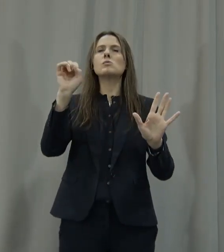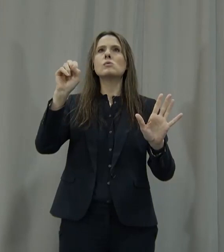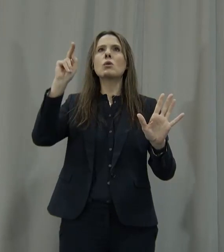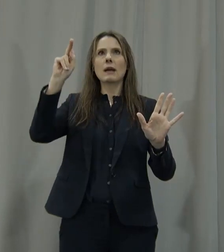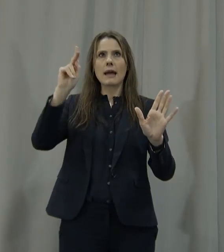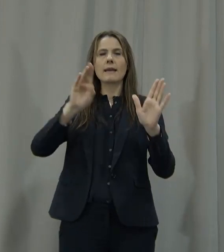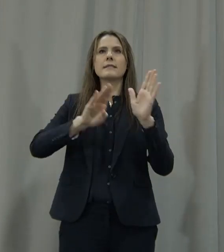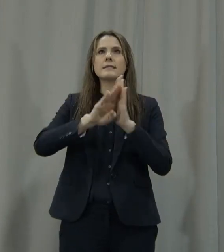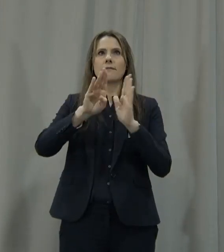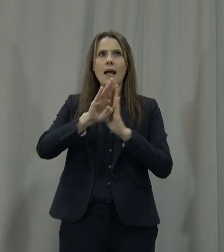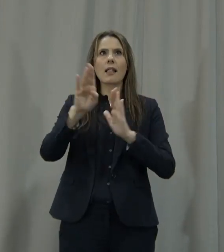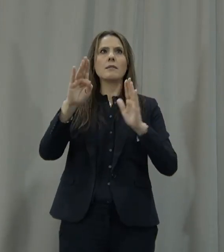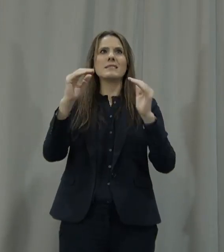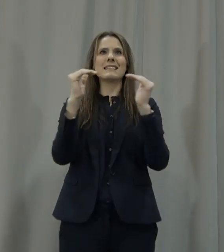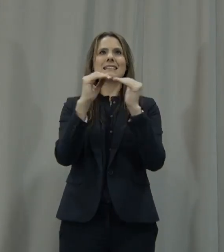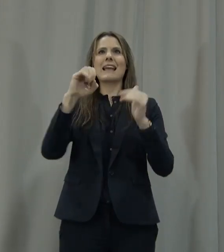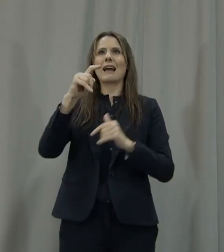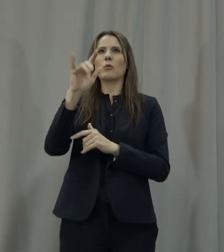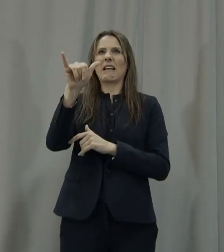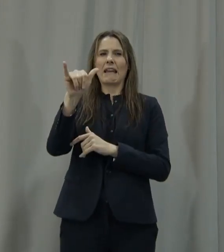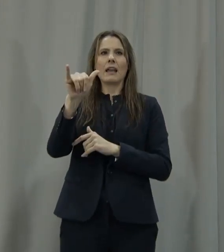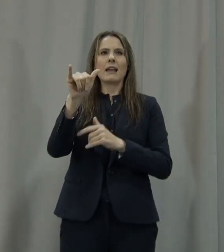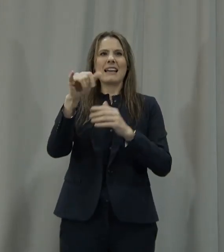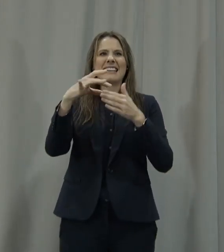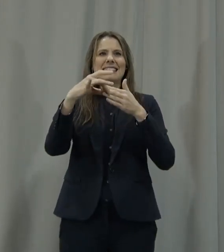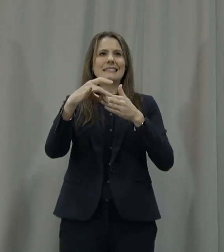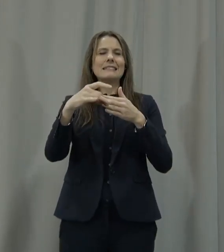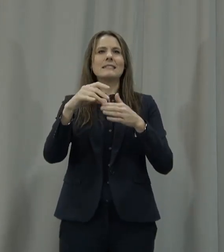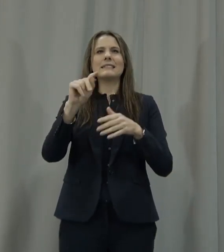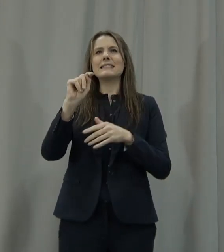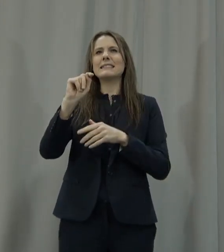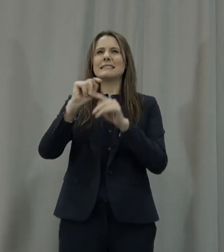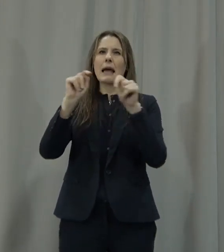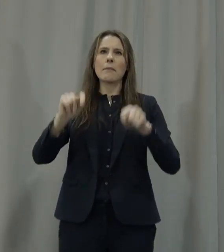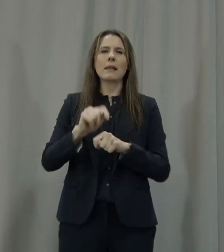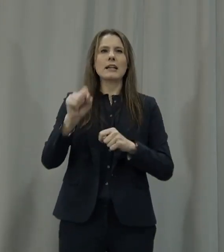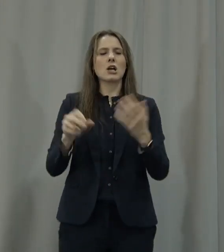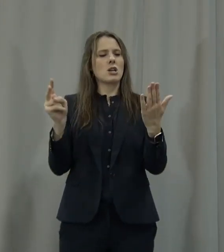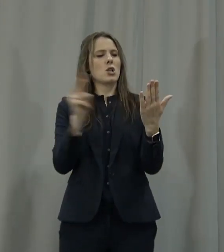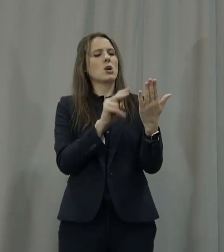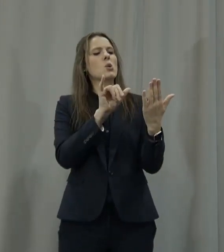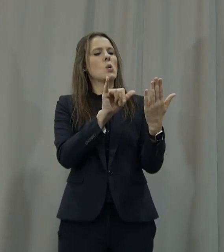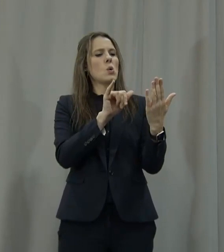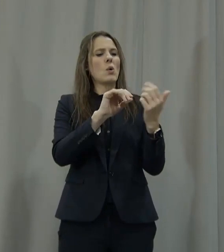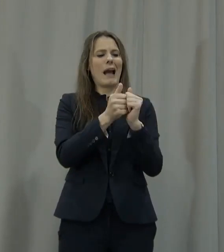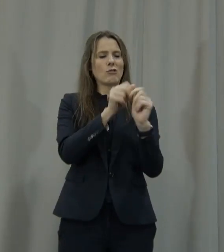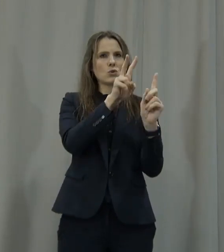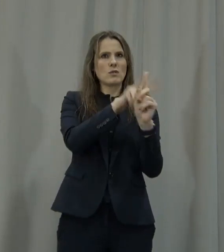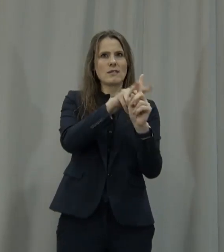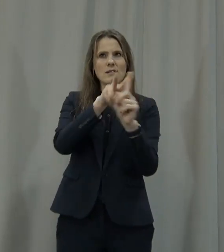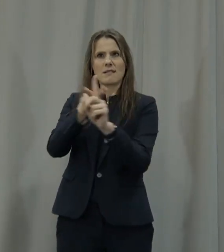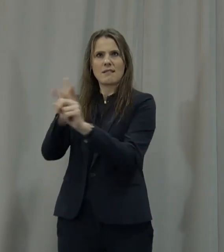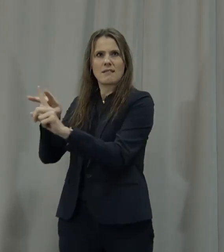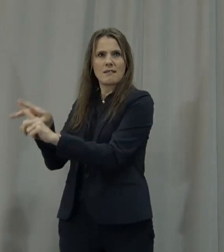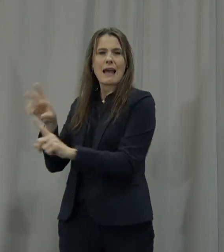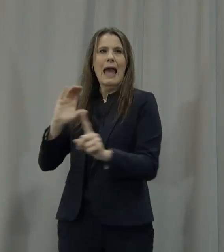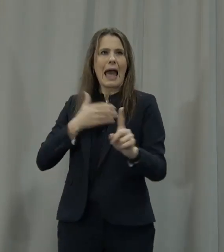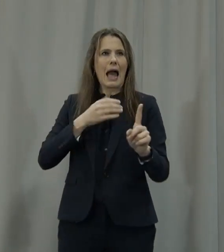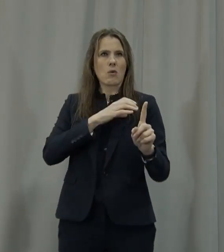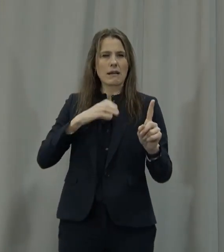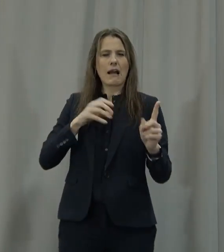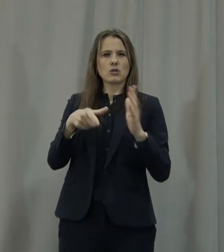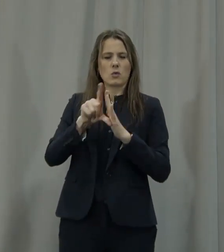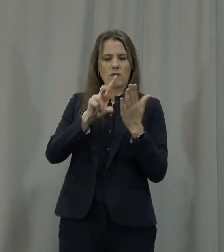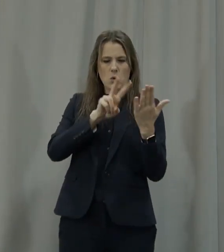an equity resource template in cooperation with our Council for Government and Education on Equity and Inclusion. Our